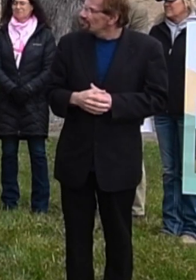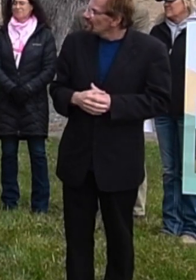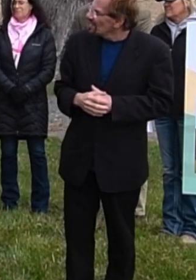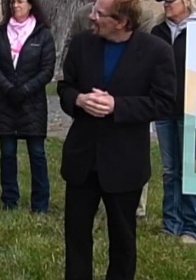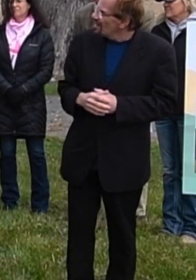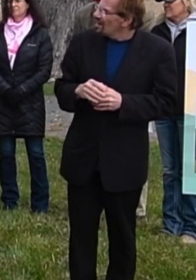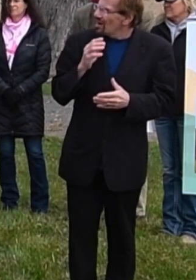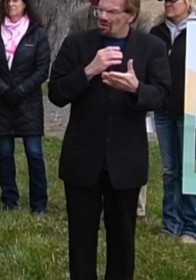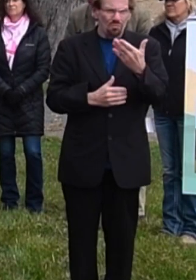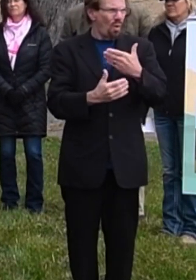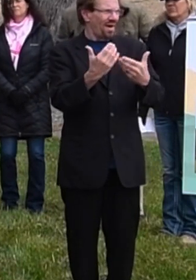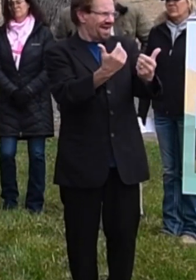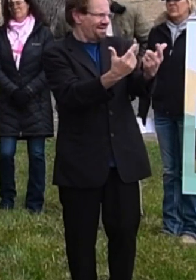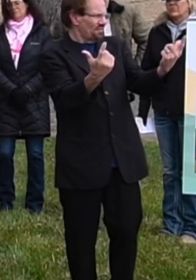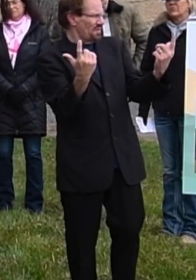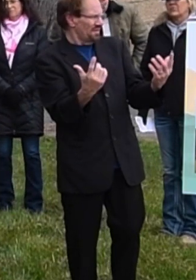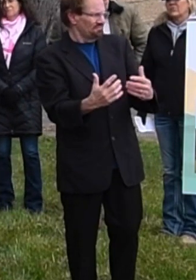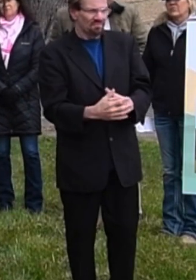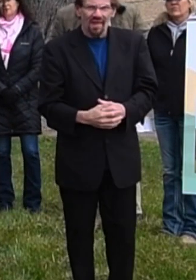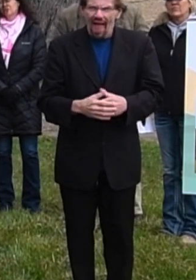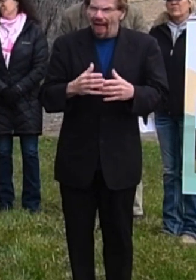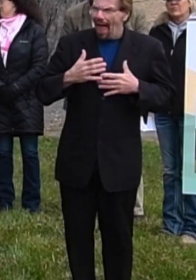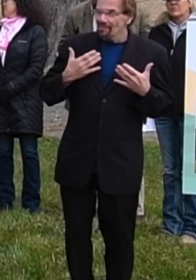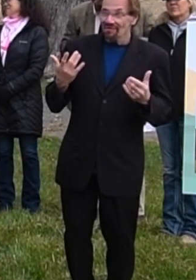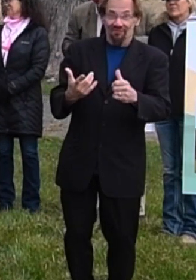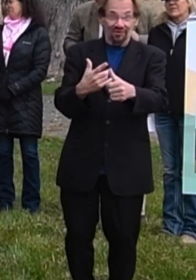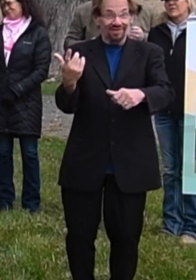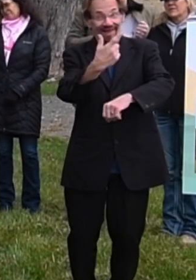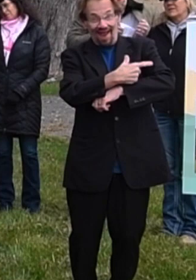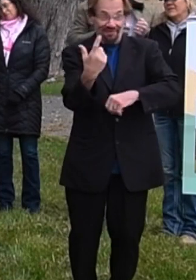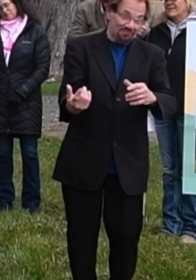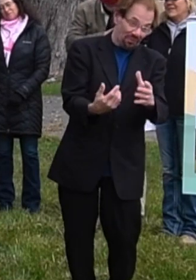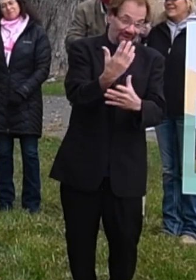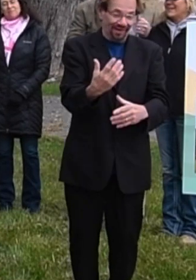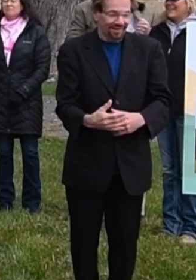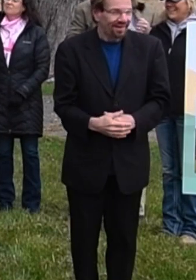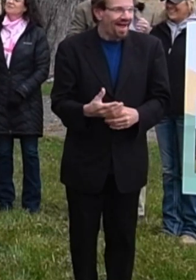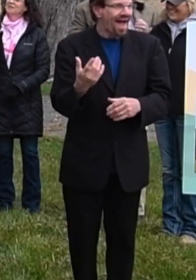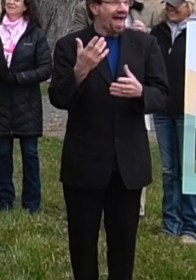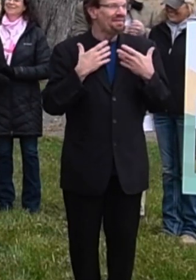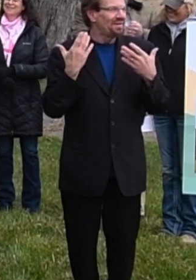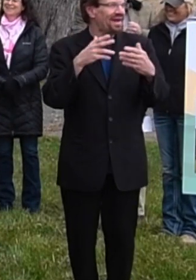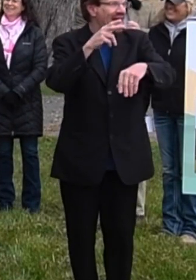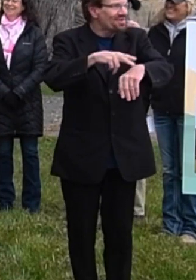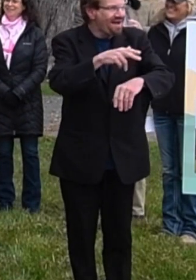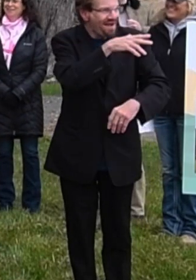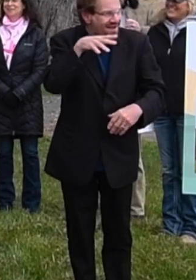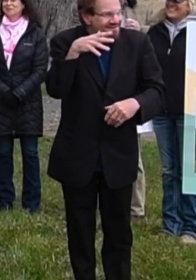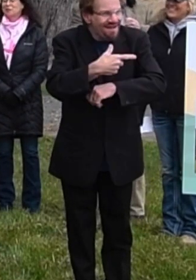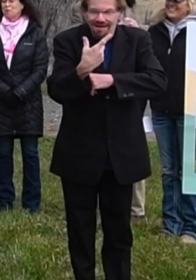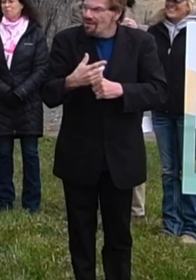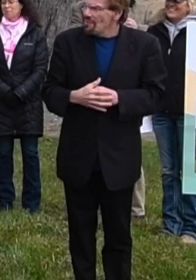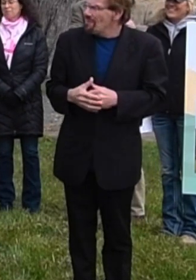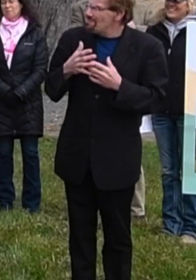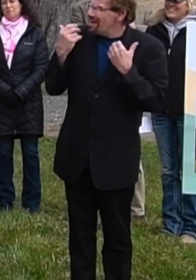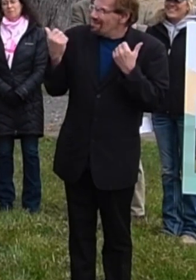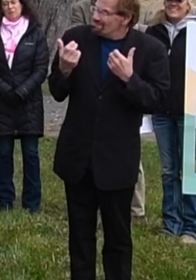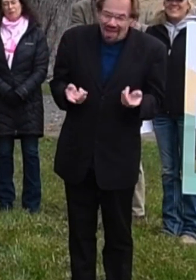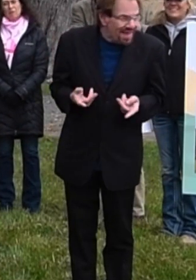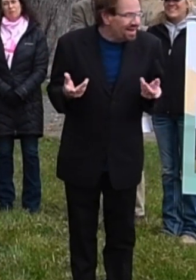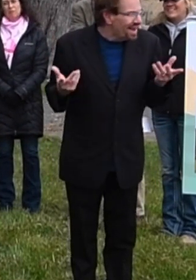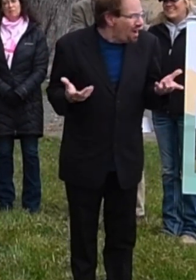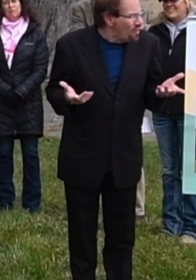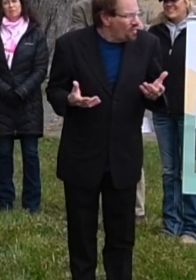Good morning, everyone, and happy first day of spring and happy National Ag Day. What a more fitting place to be than on